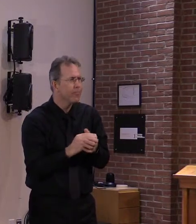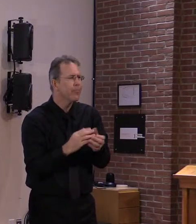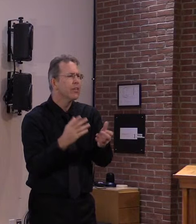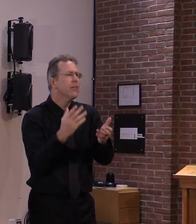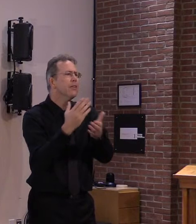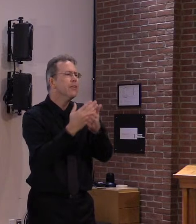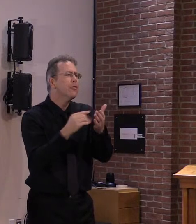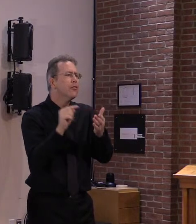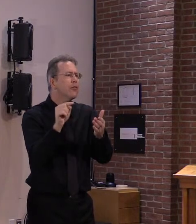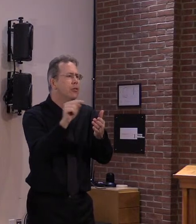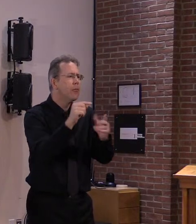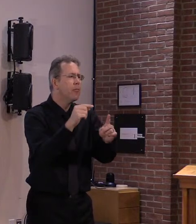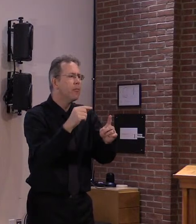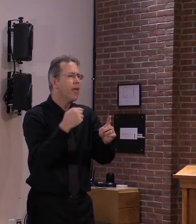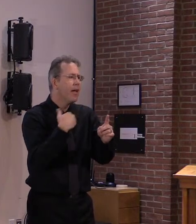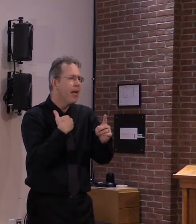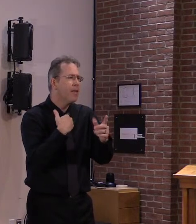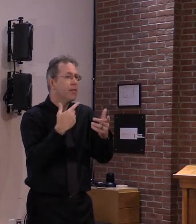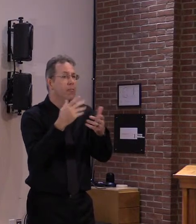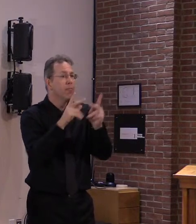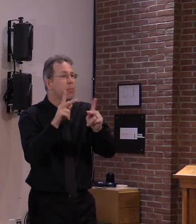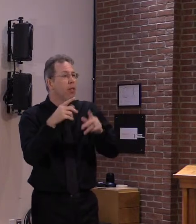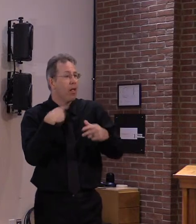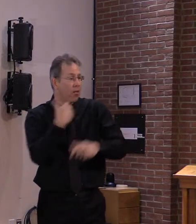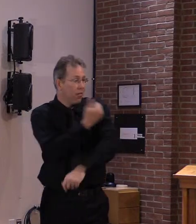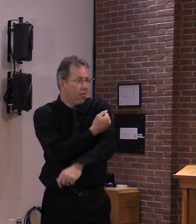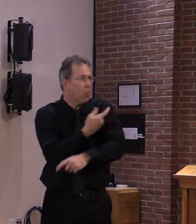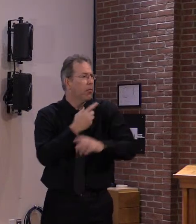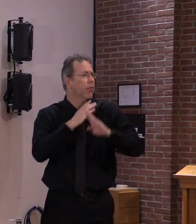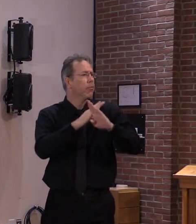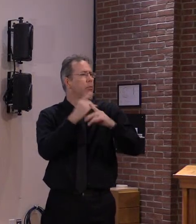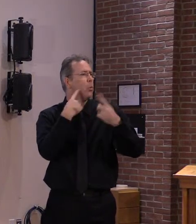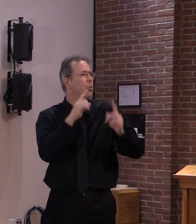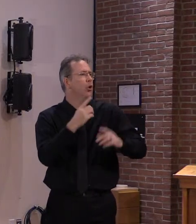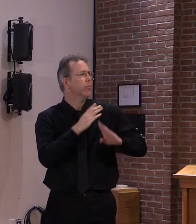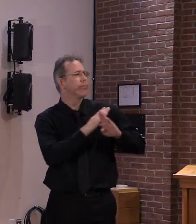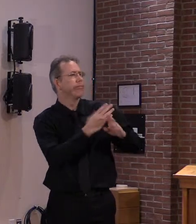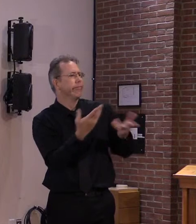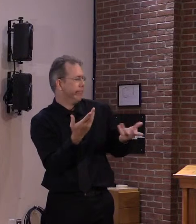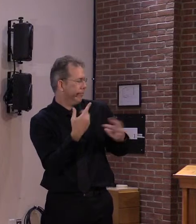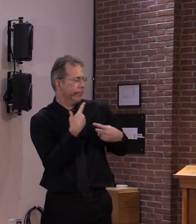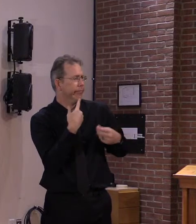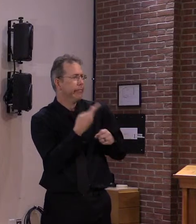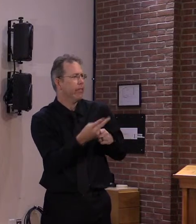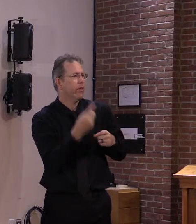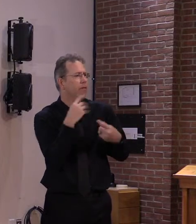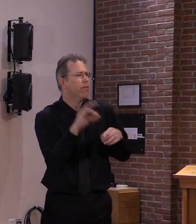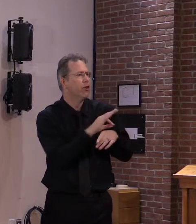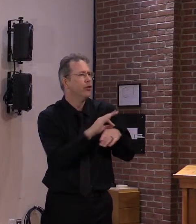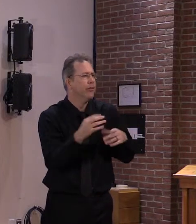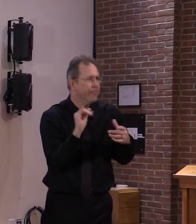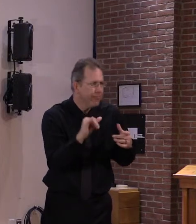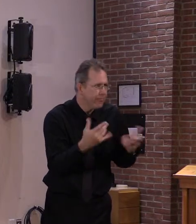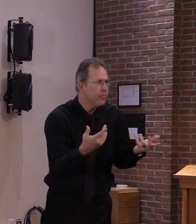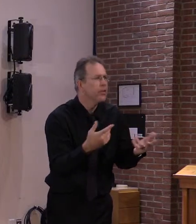Or is your administration just so caught up right now in what's working now and what